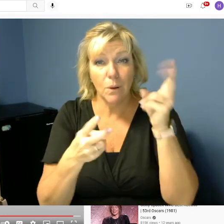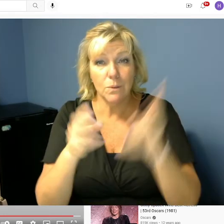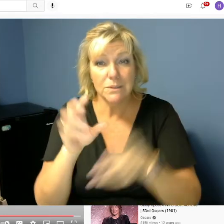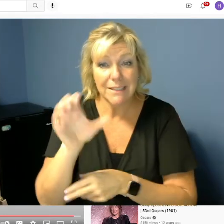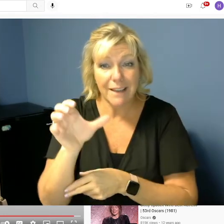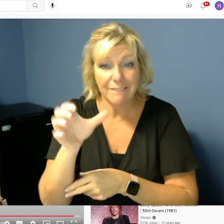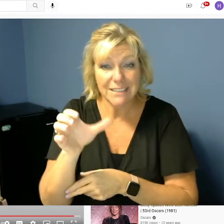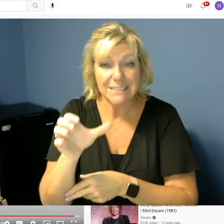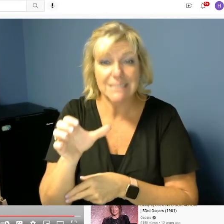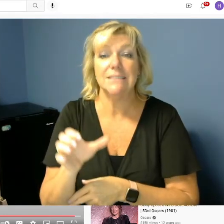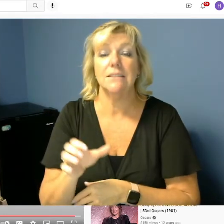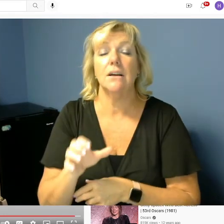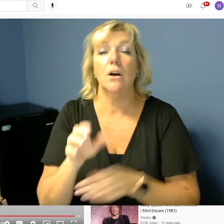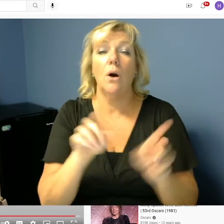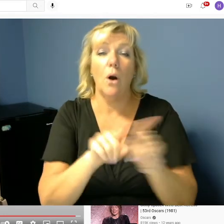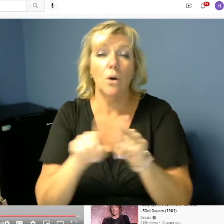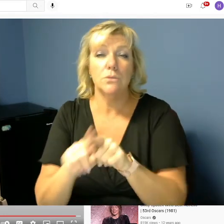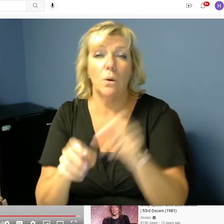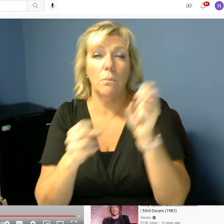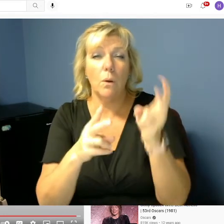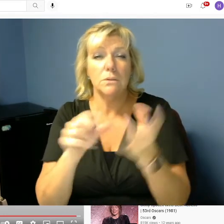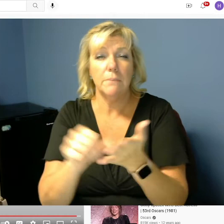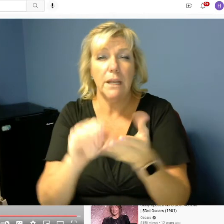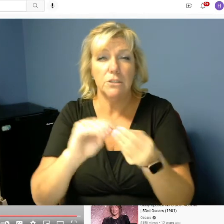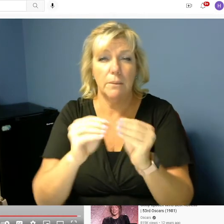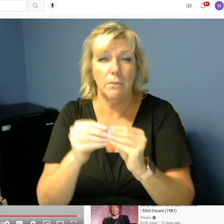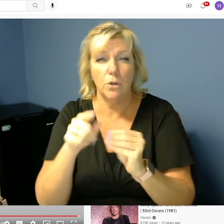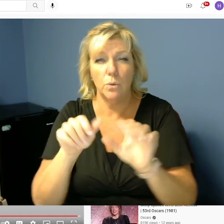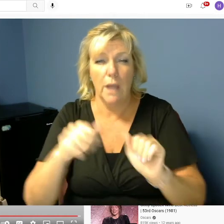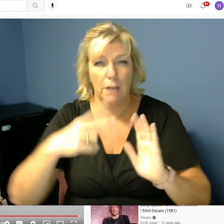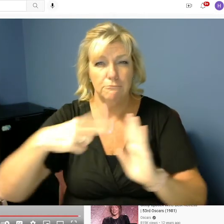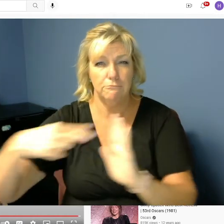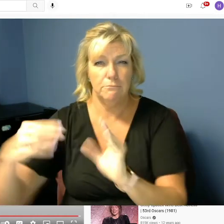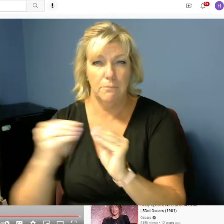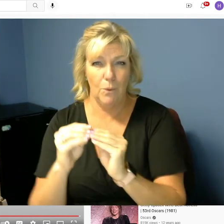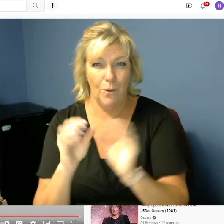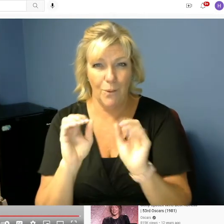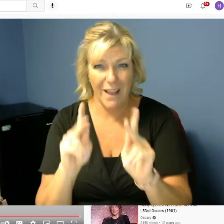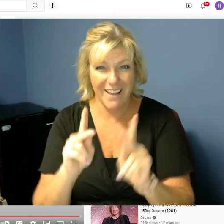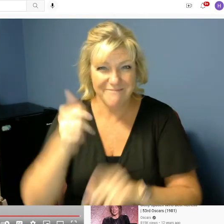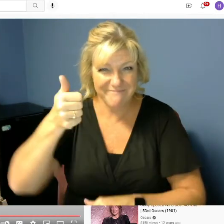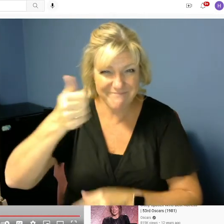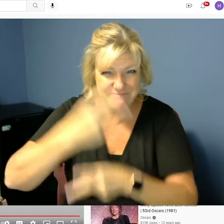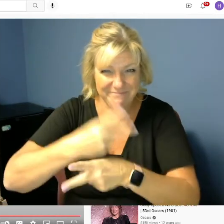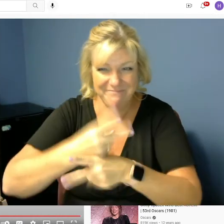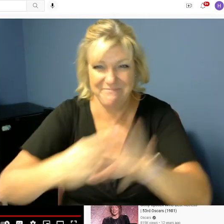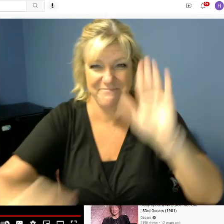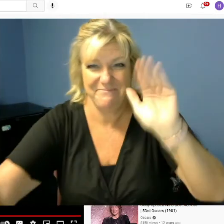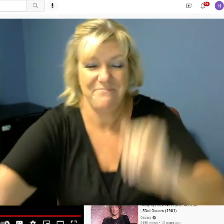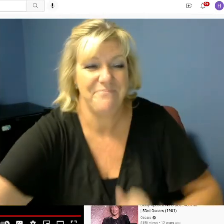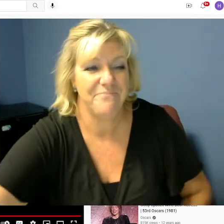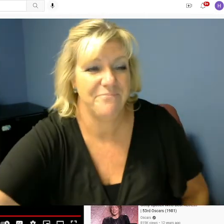in the discussion board, and I also gave you the pages of your textbook where you can find some more information. All right, take care.